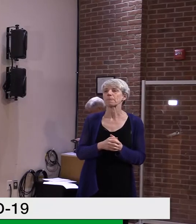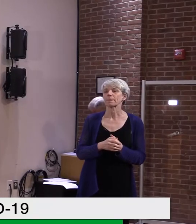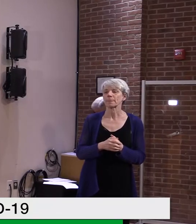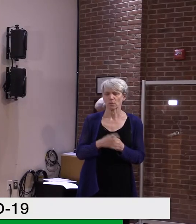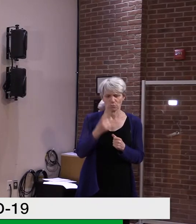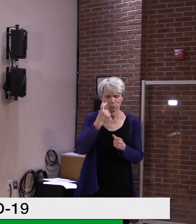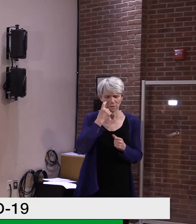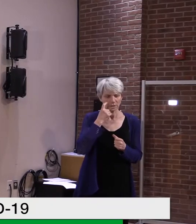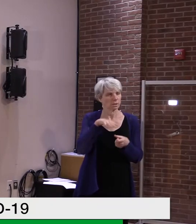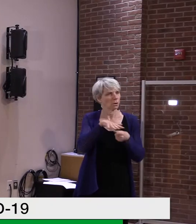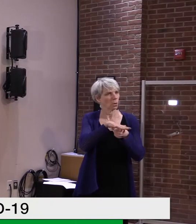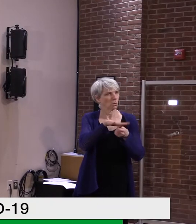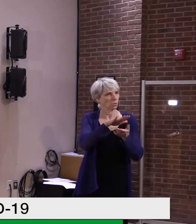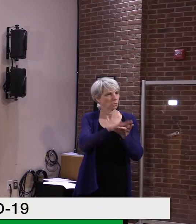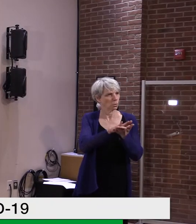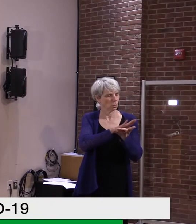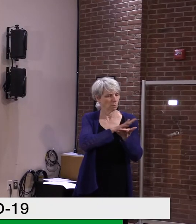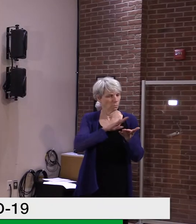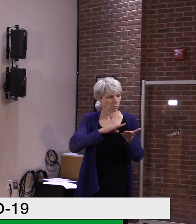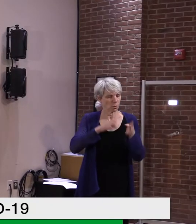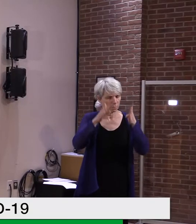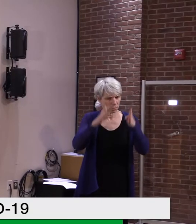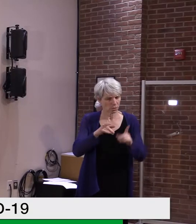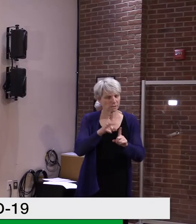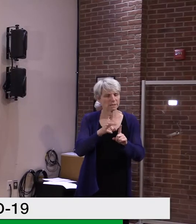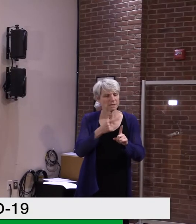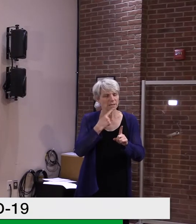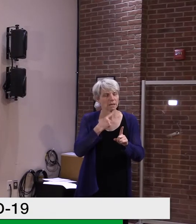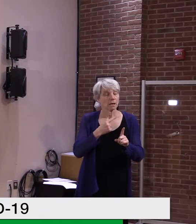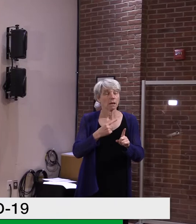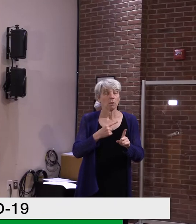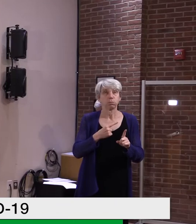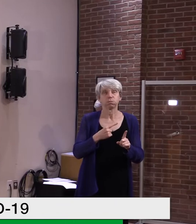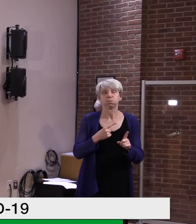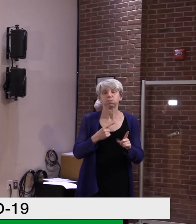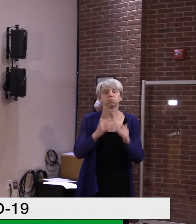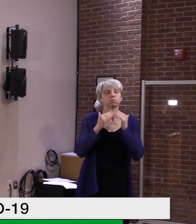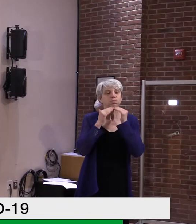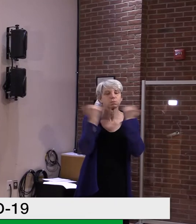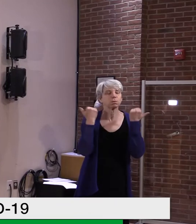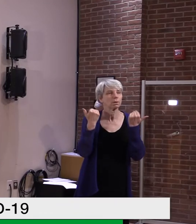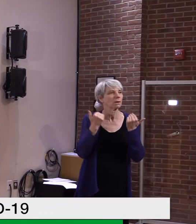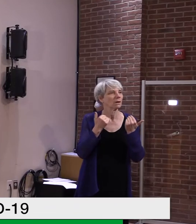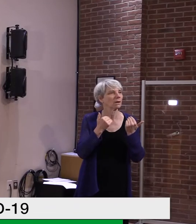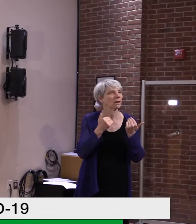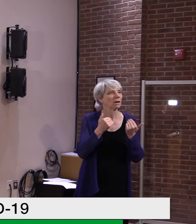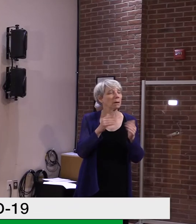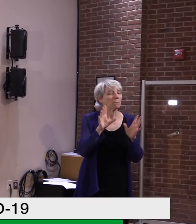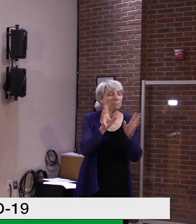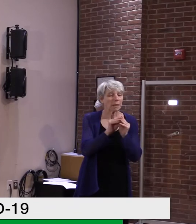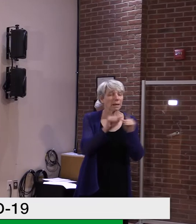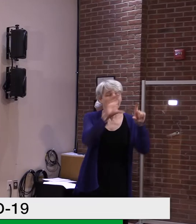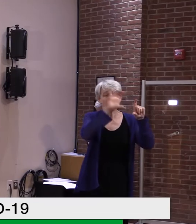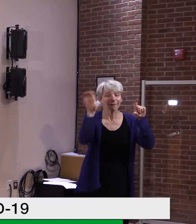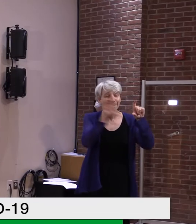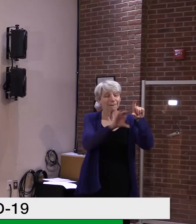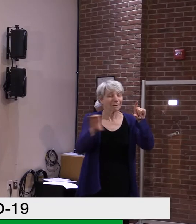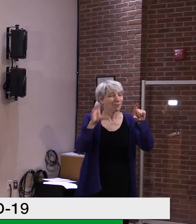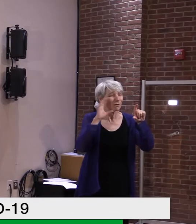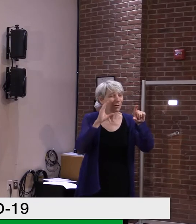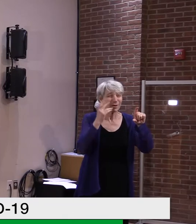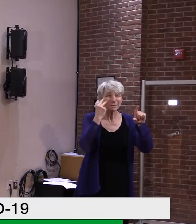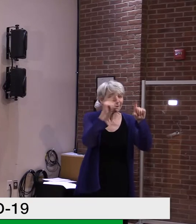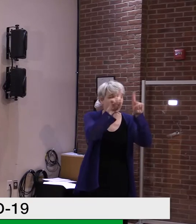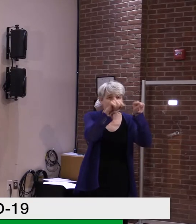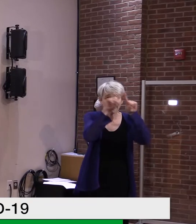school board member that said he was fairly well exhausted and finished with remote meetings and thought it was high time for the board to begin